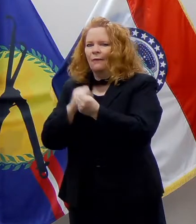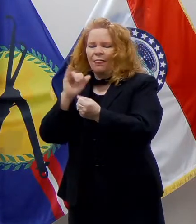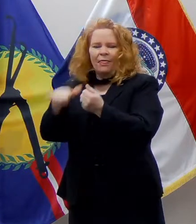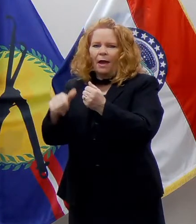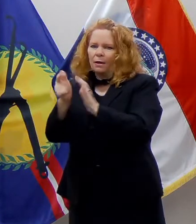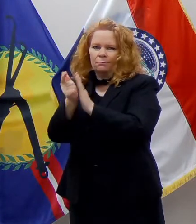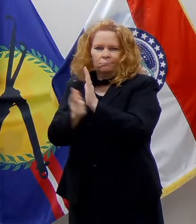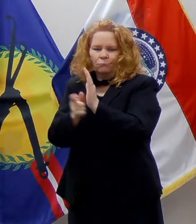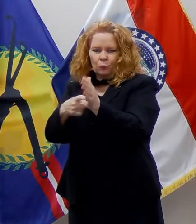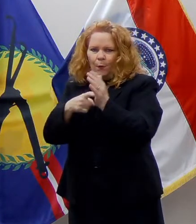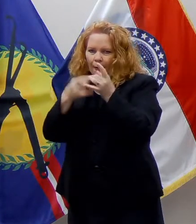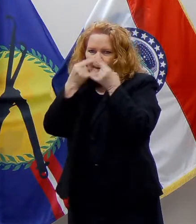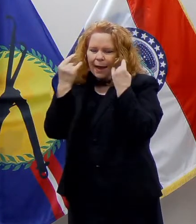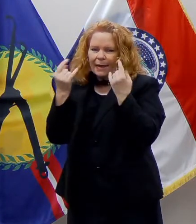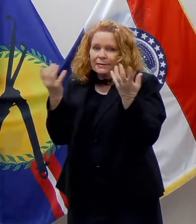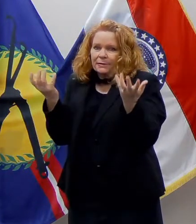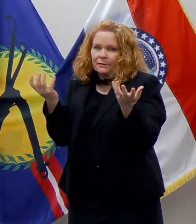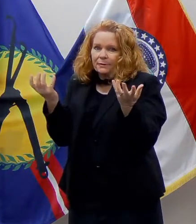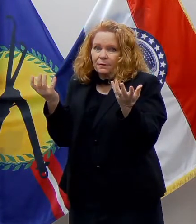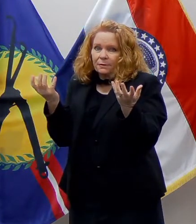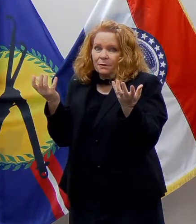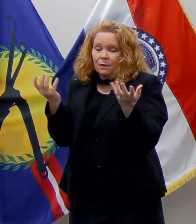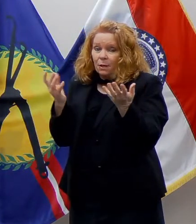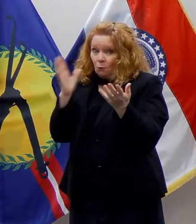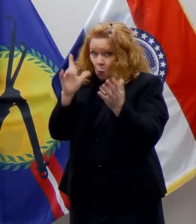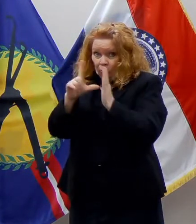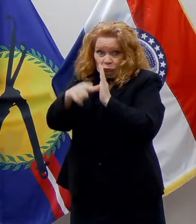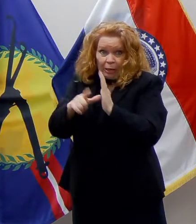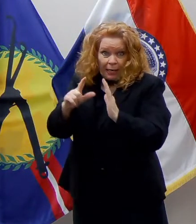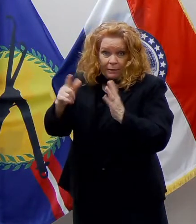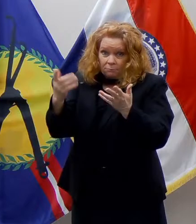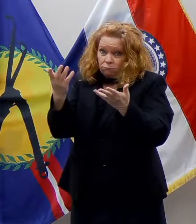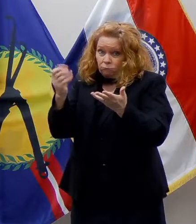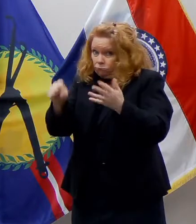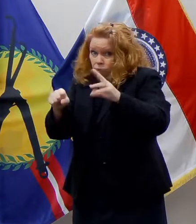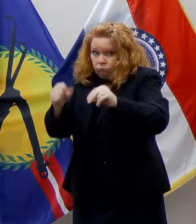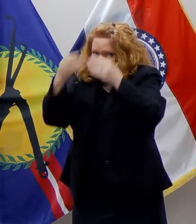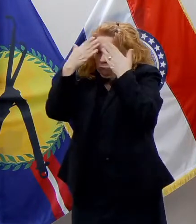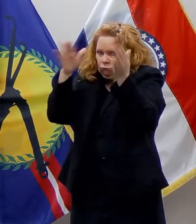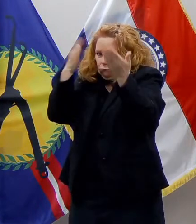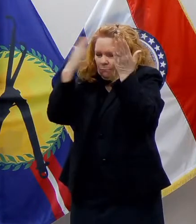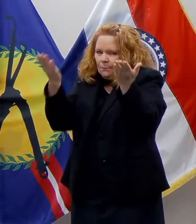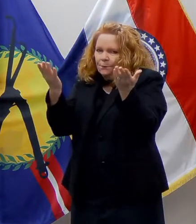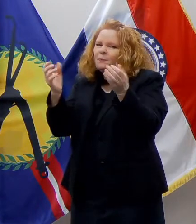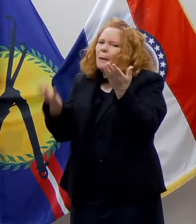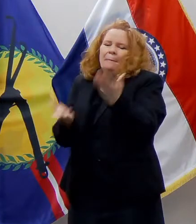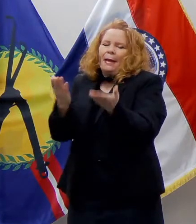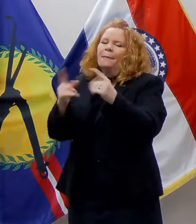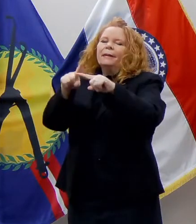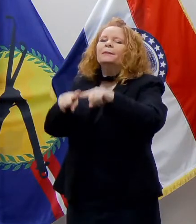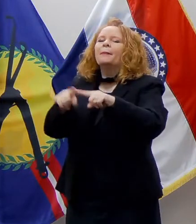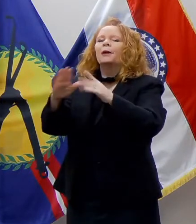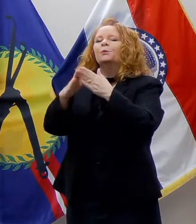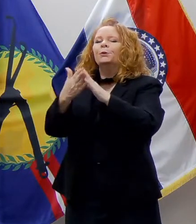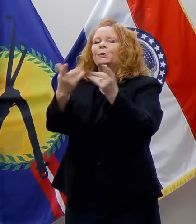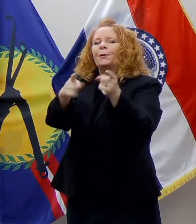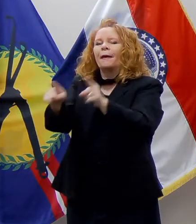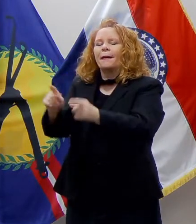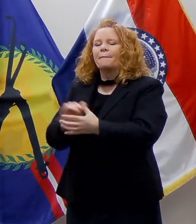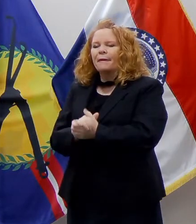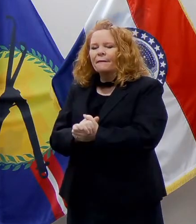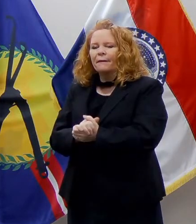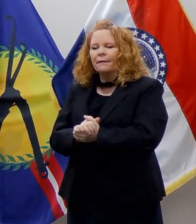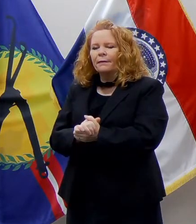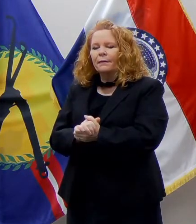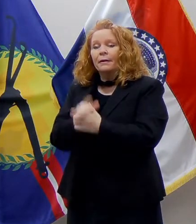I don't know if that will change. It could change depending on what's happening in the community. But in order to understand